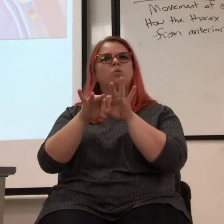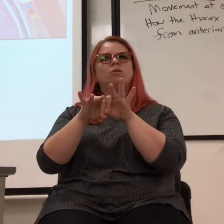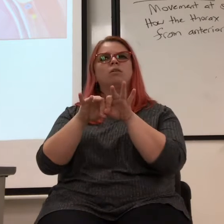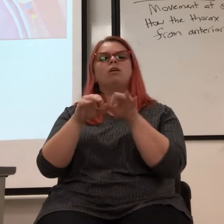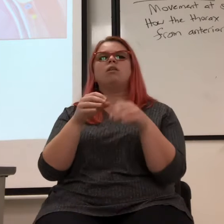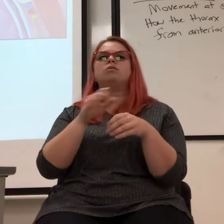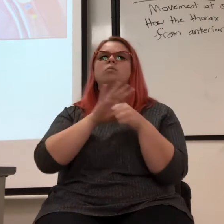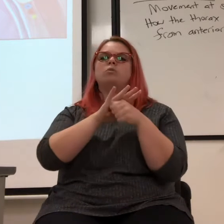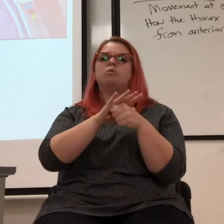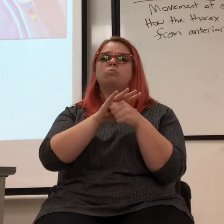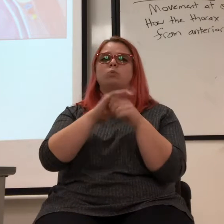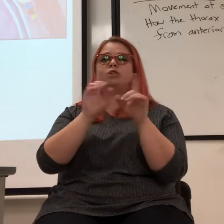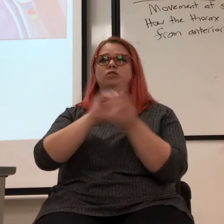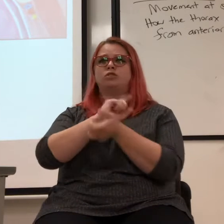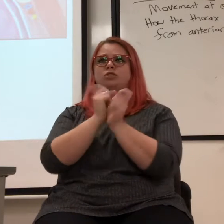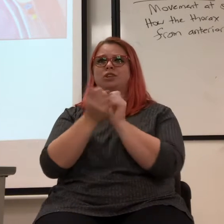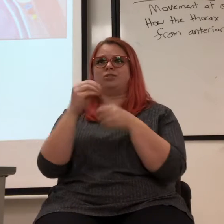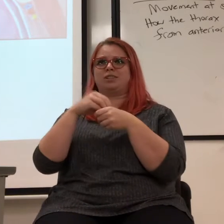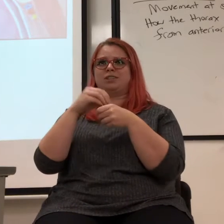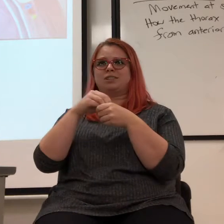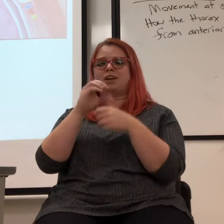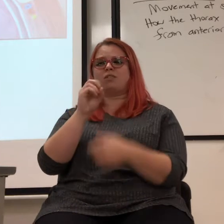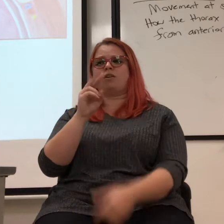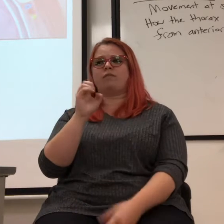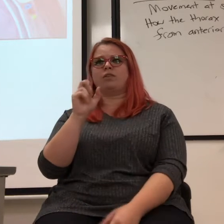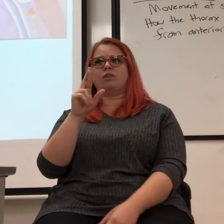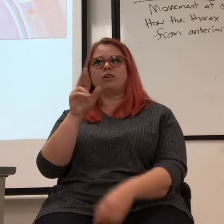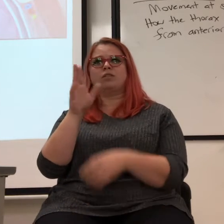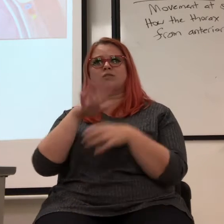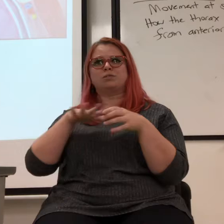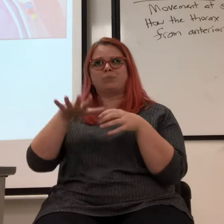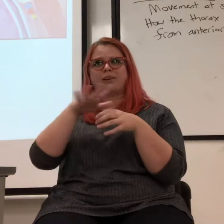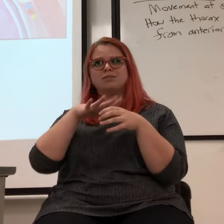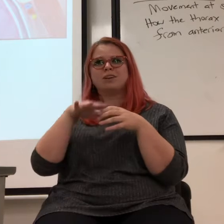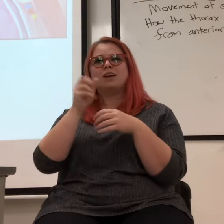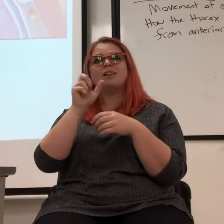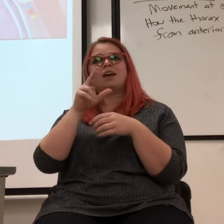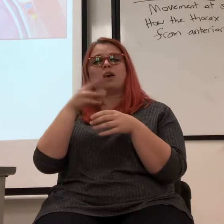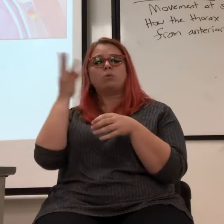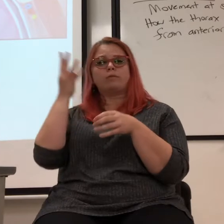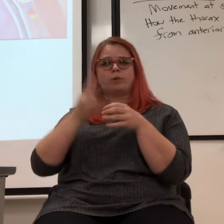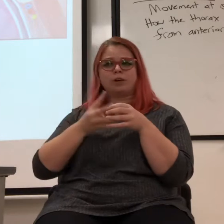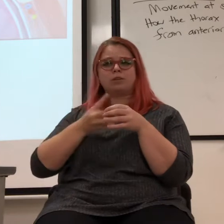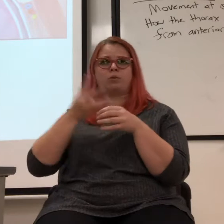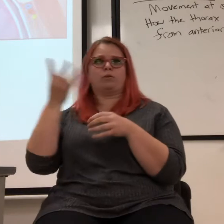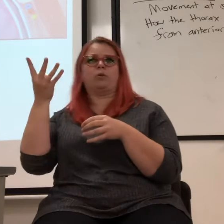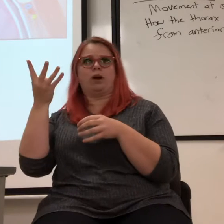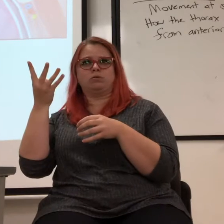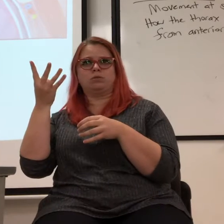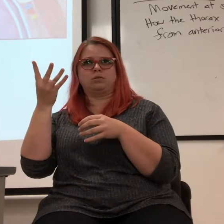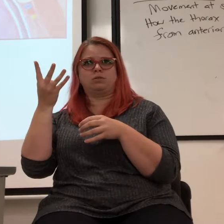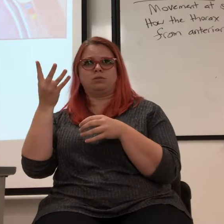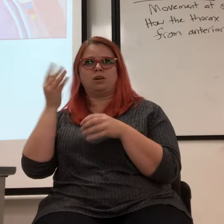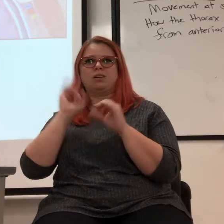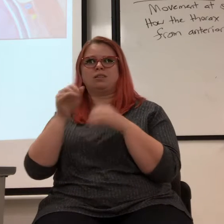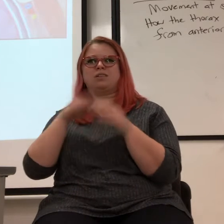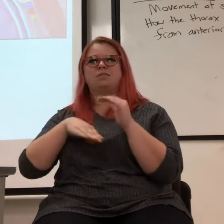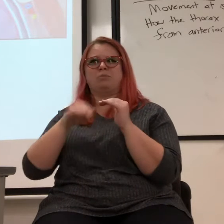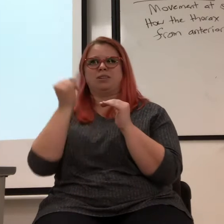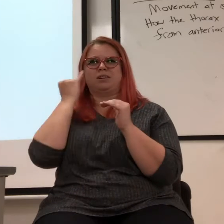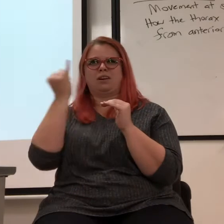pressure different inside the alveolar space, air will either flow in or flow out. That's the basic idea